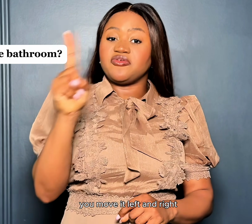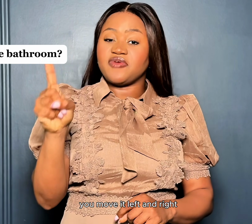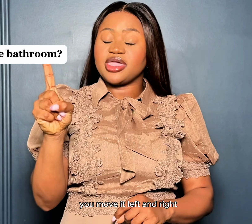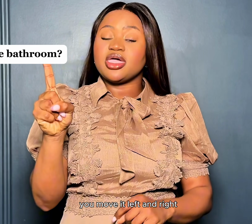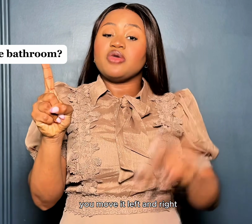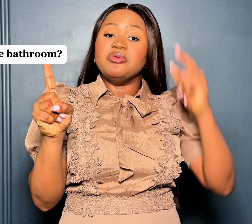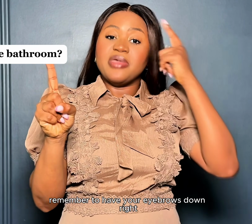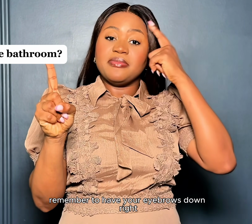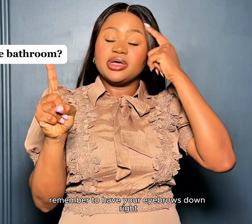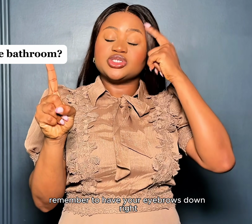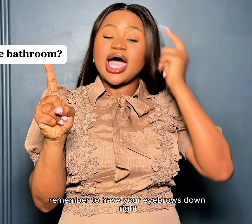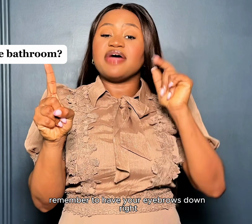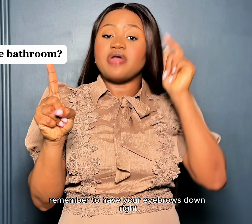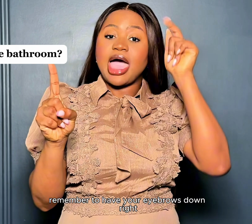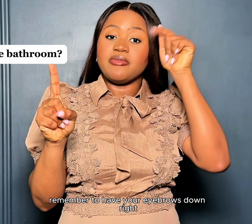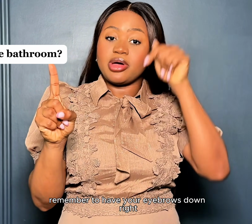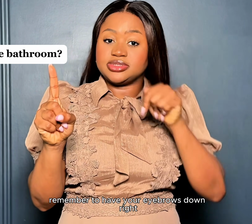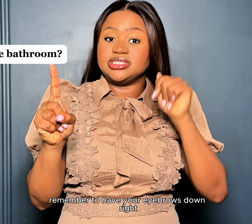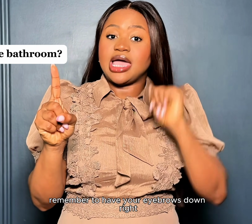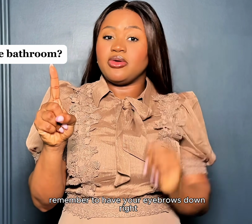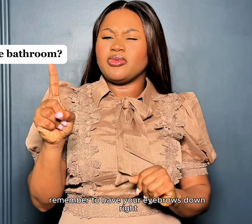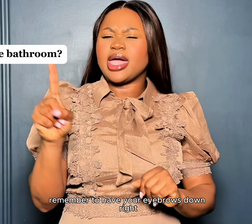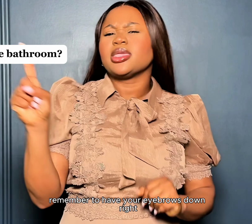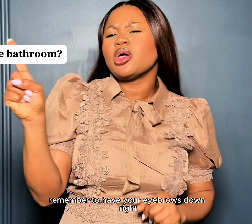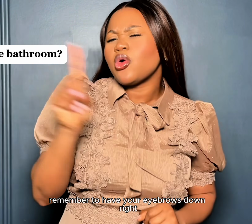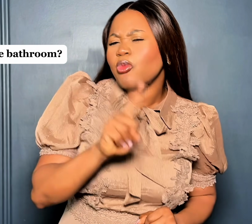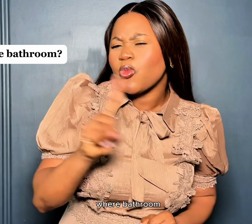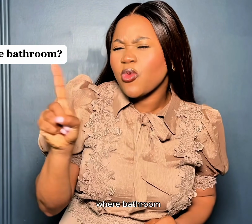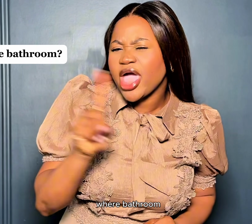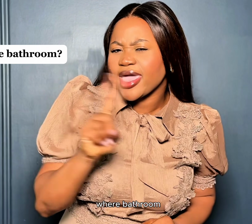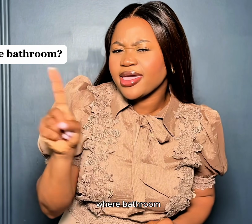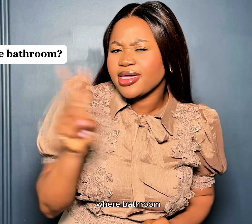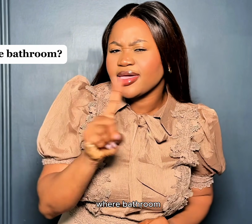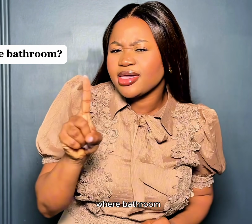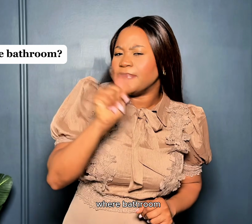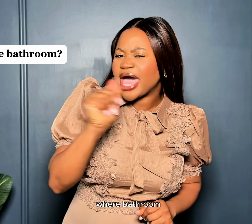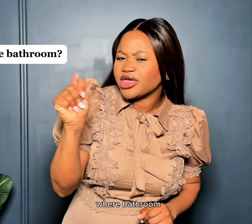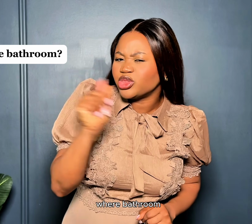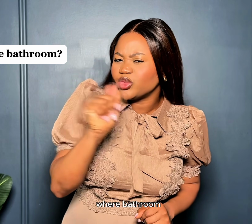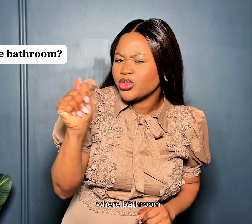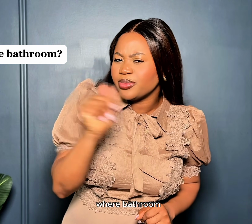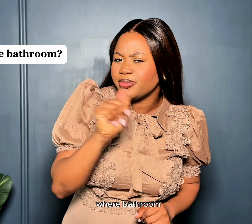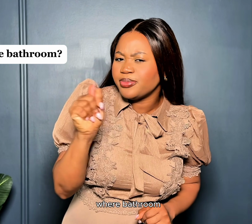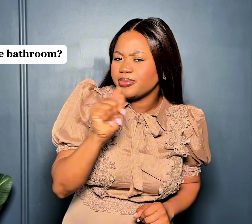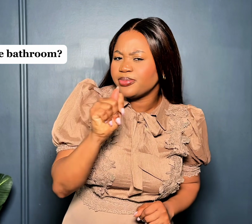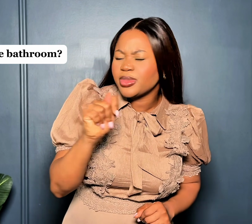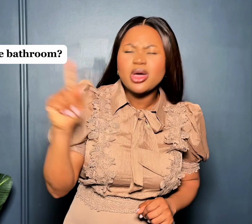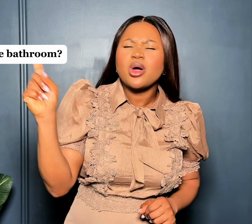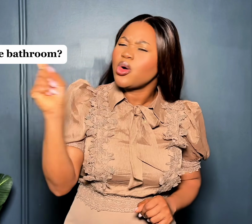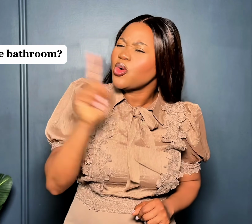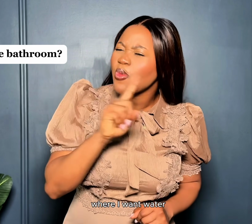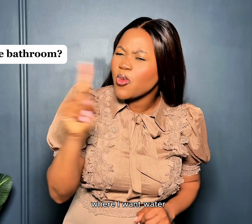right. Remember to have your eyebrows down, right? Where? Bathroom,